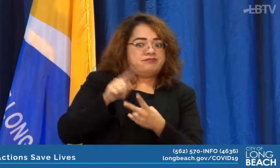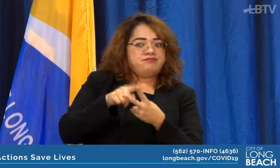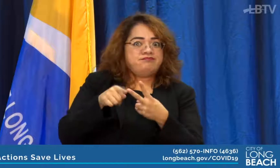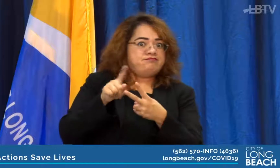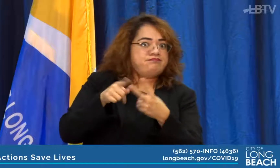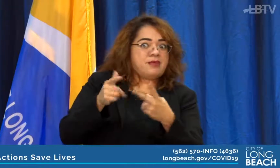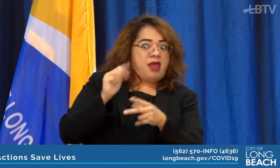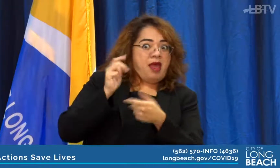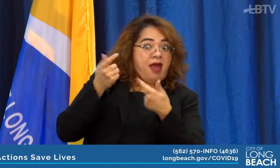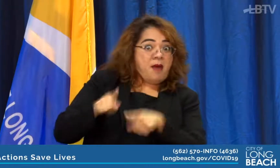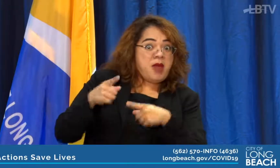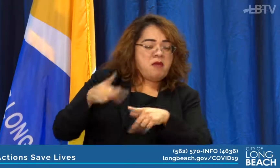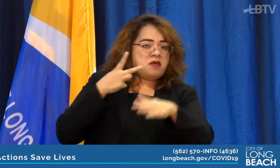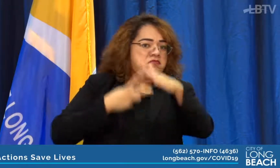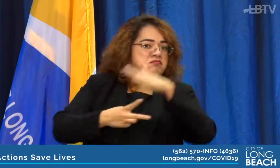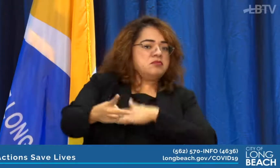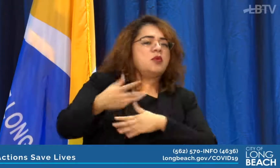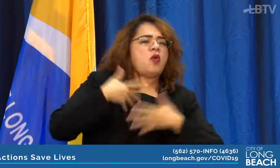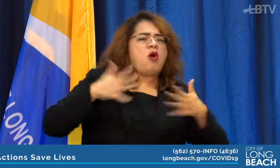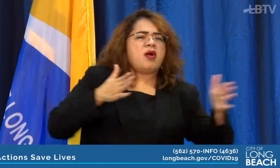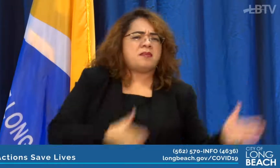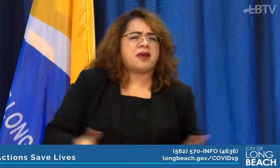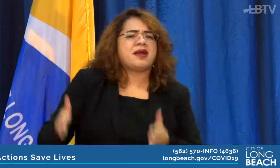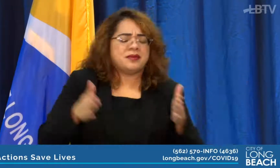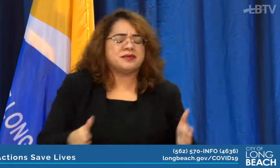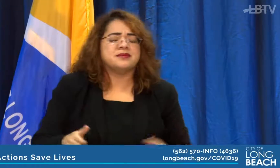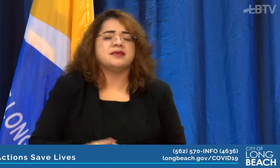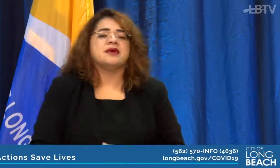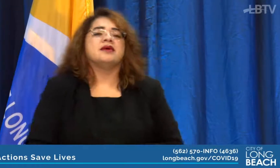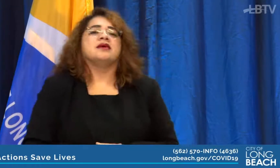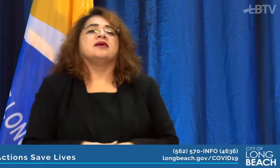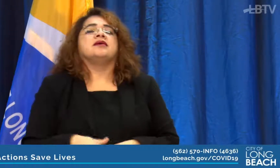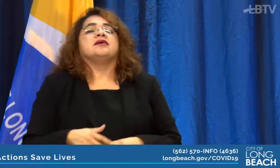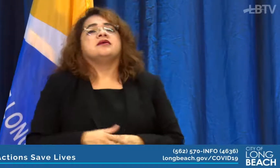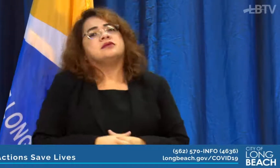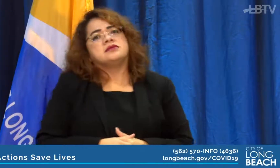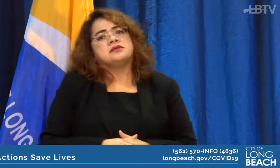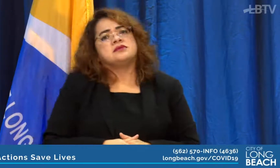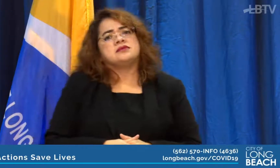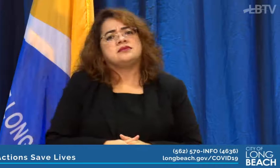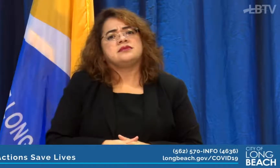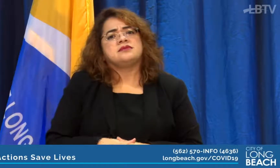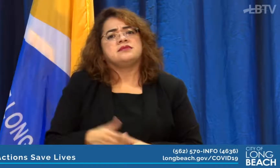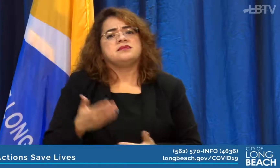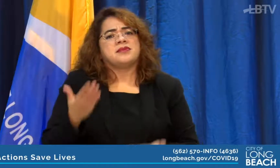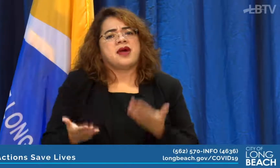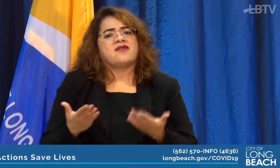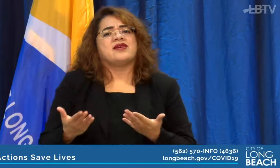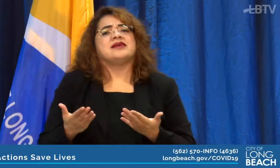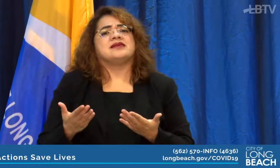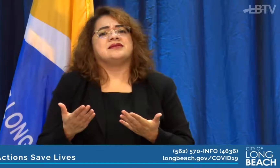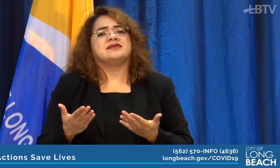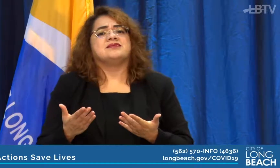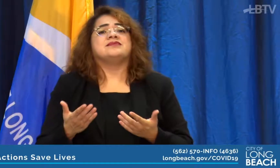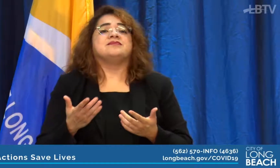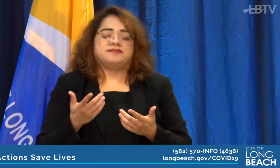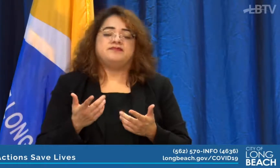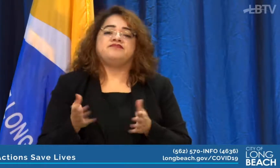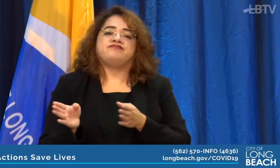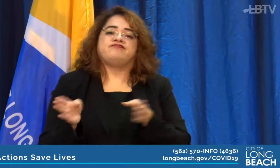So we may have to take more steps going forward to sort of bridge to the point of the